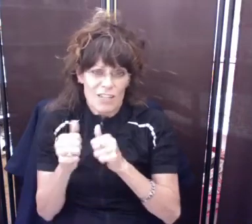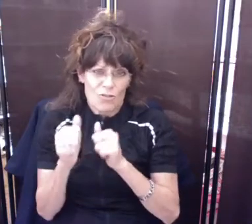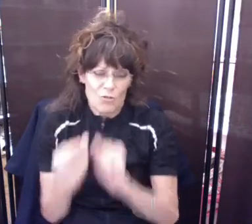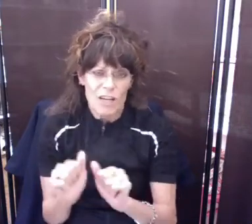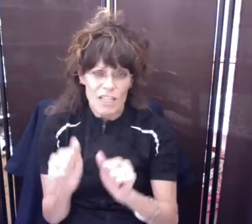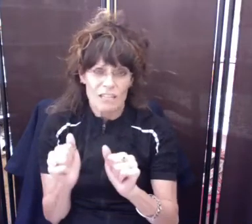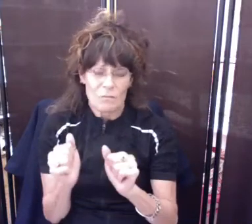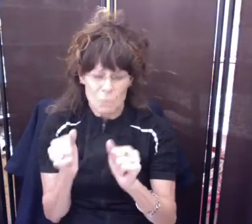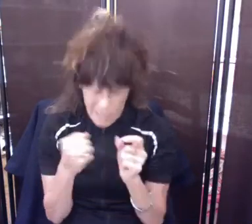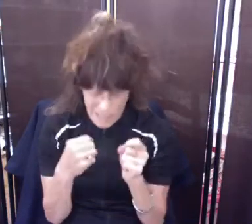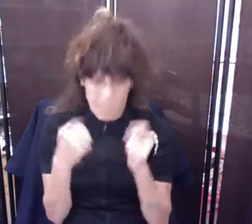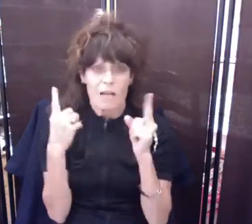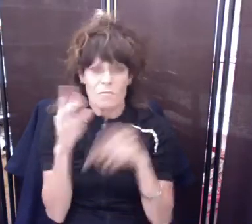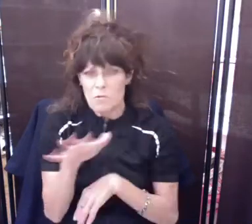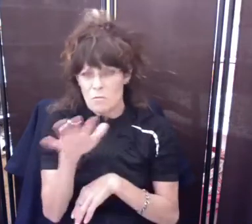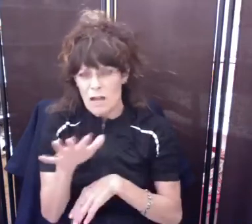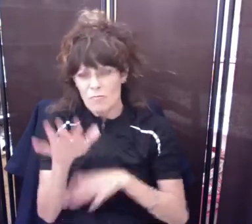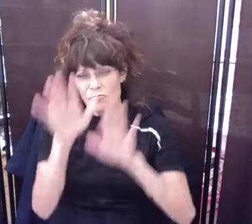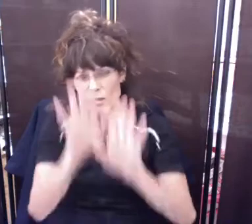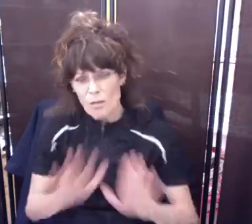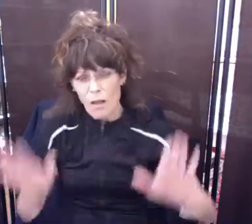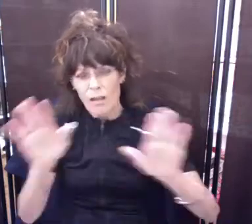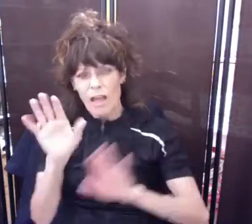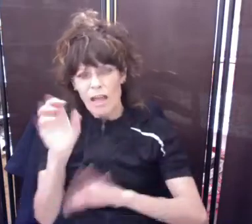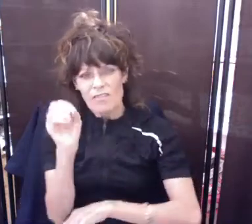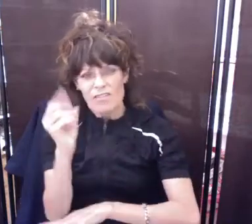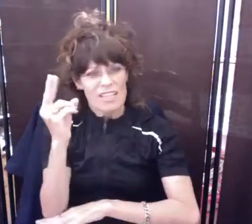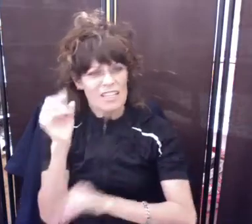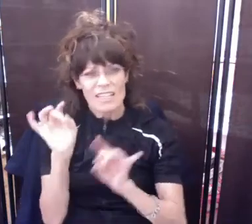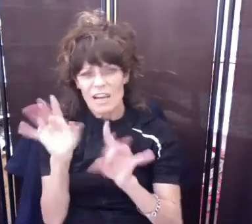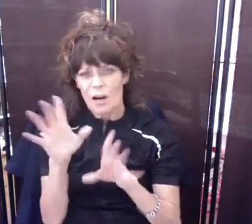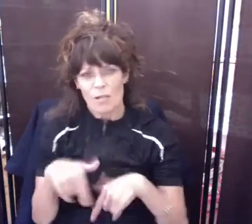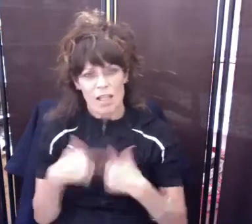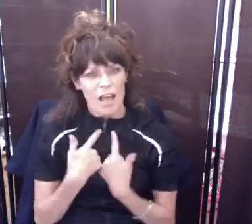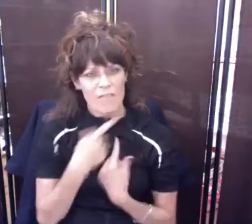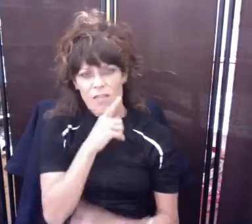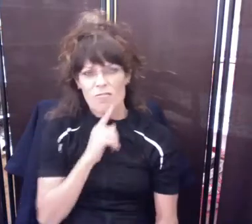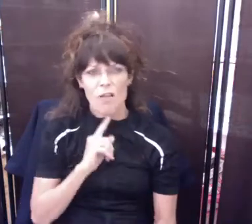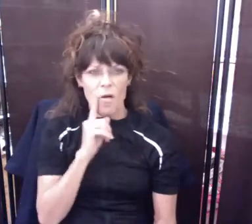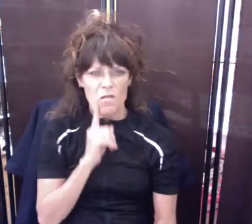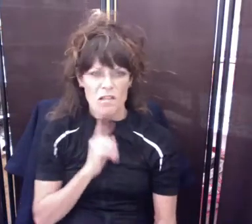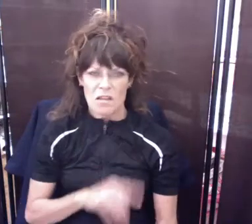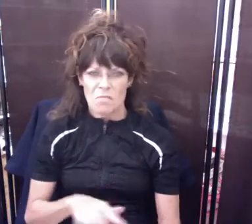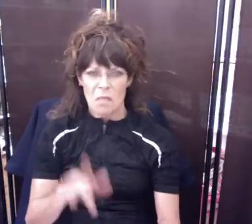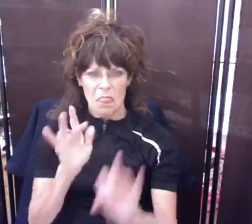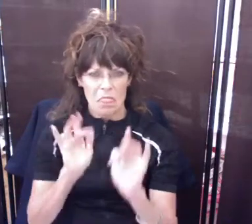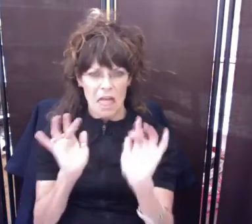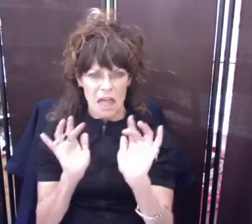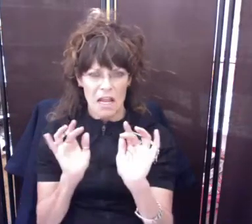Sunday afternoon. It was a mess. It's a terrible life. It's a lonely, pathetic, decadent way of living,